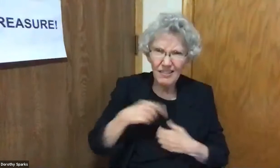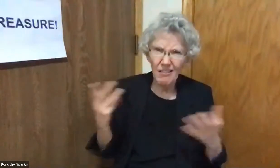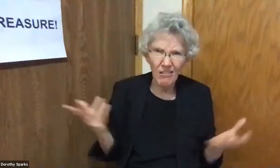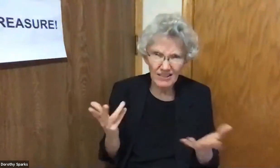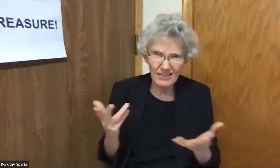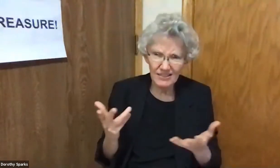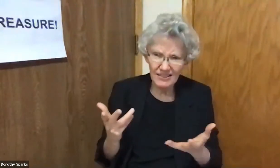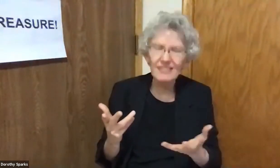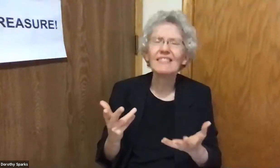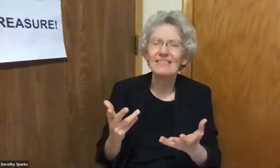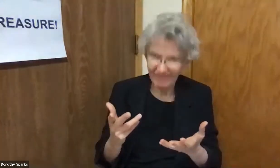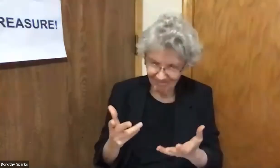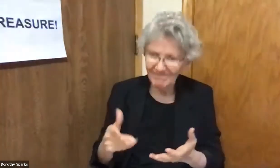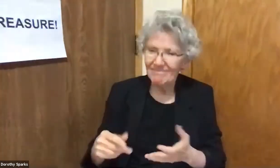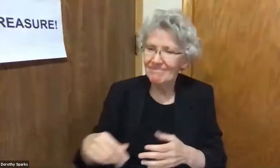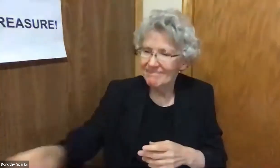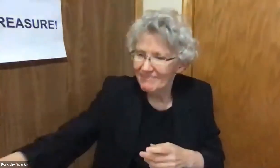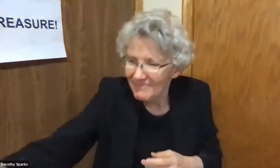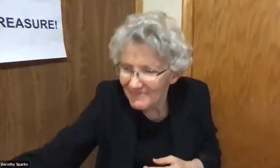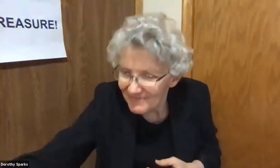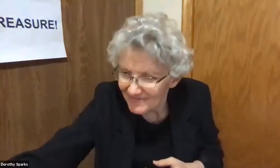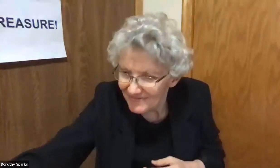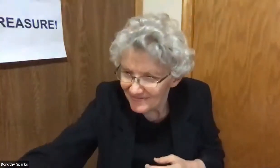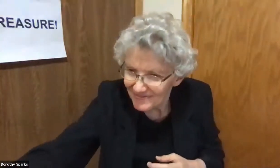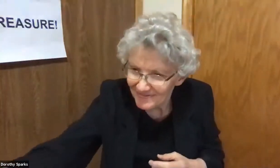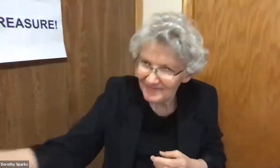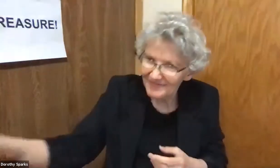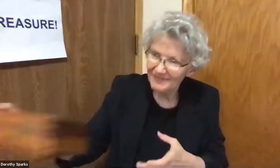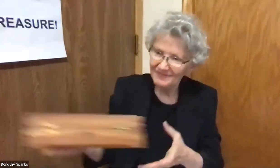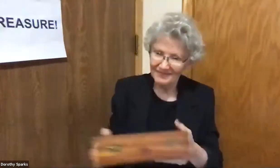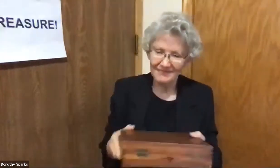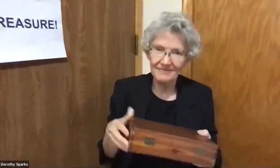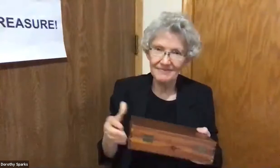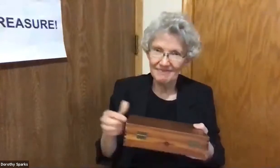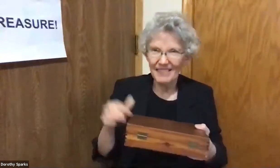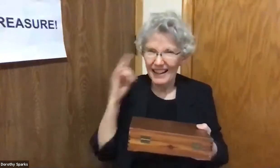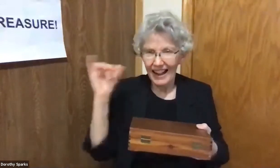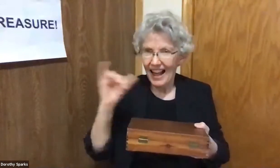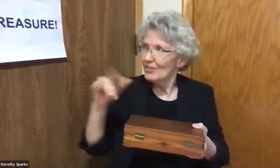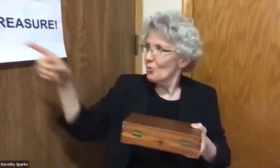Well, what's inside the heart? What did God put inside of our hearts?